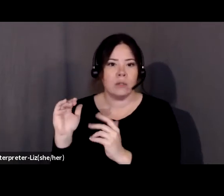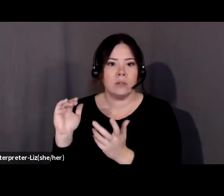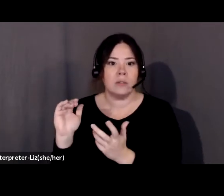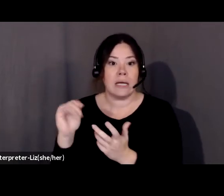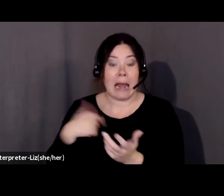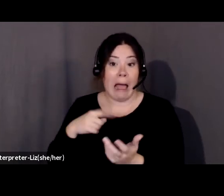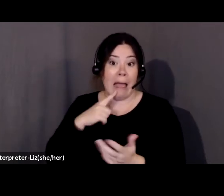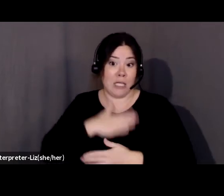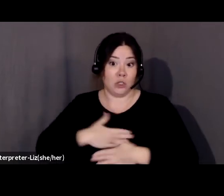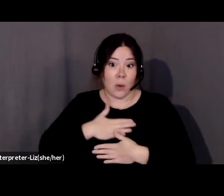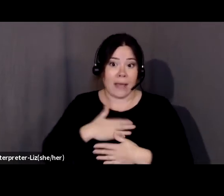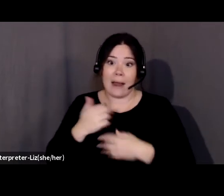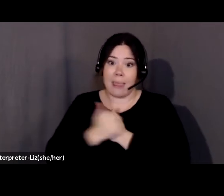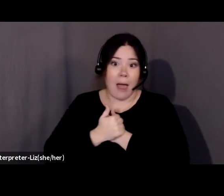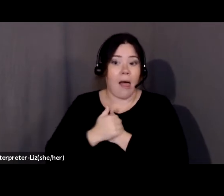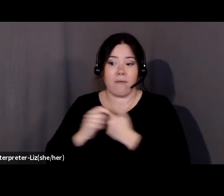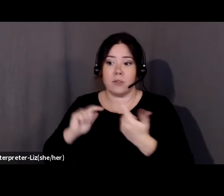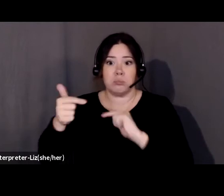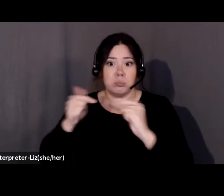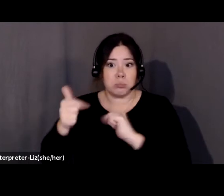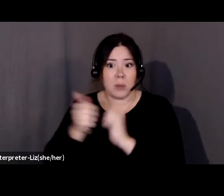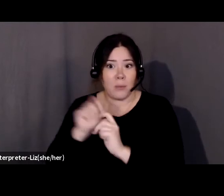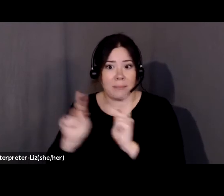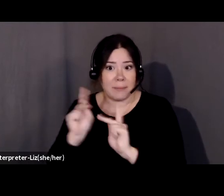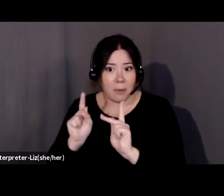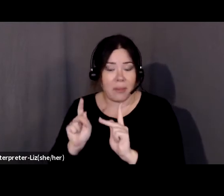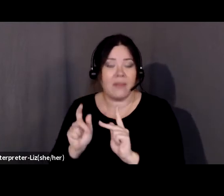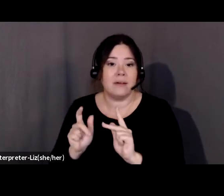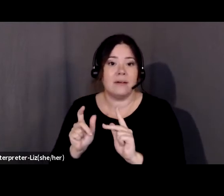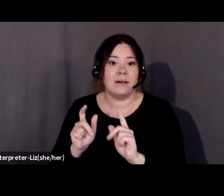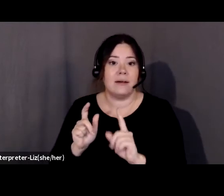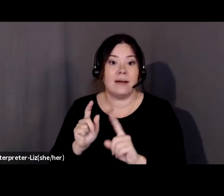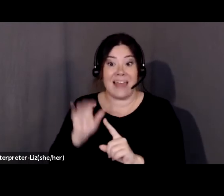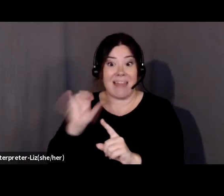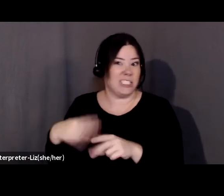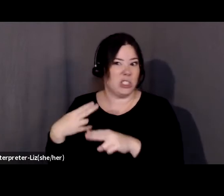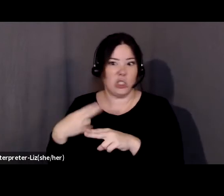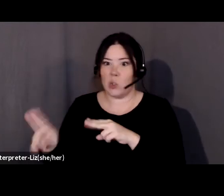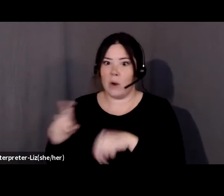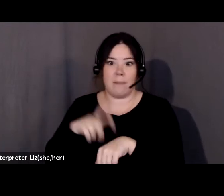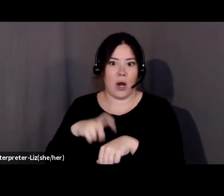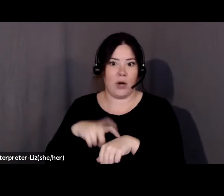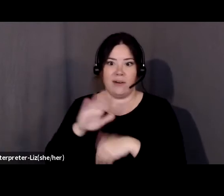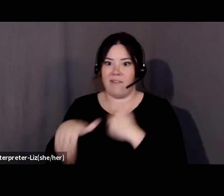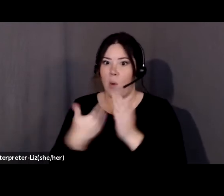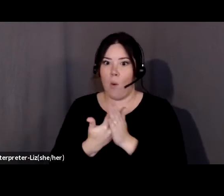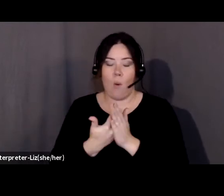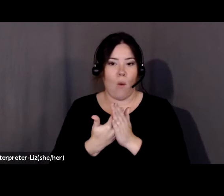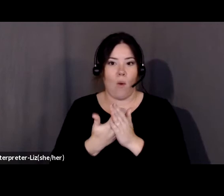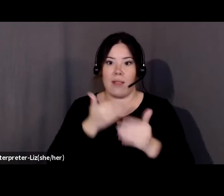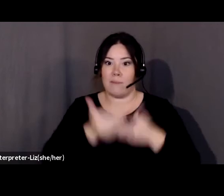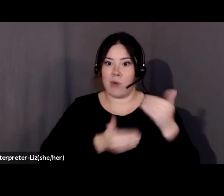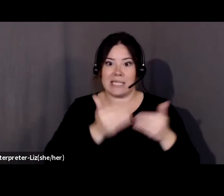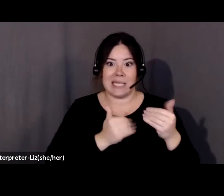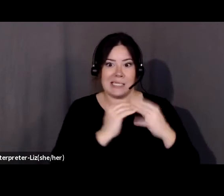really enjoy it. I love having these conversations with people, but it is definitely the shortest part of this whole podcast process.